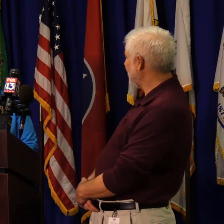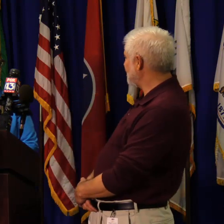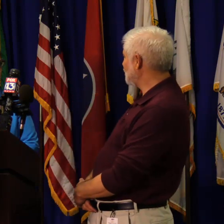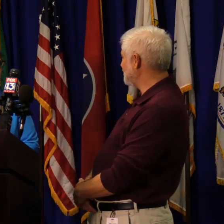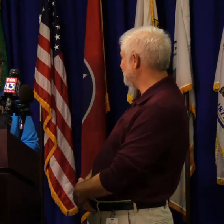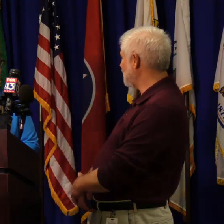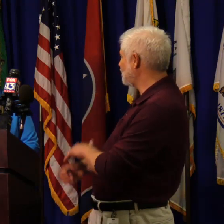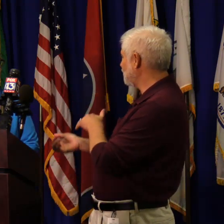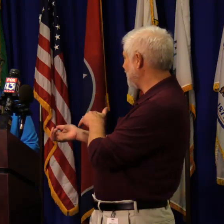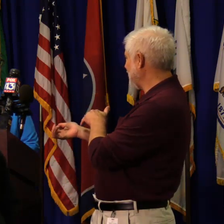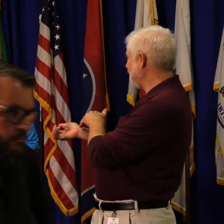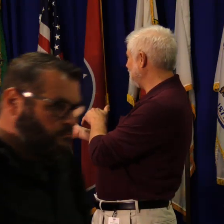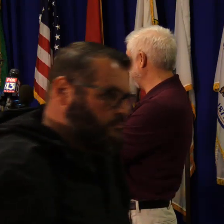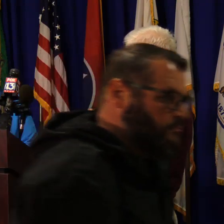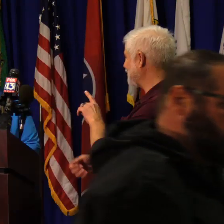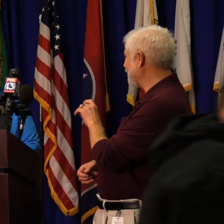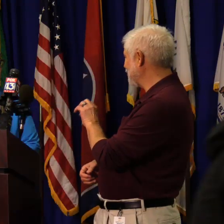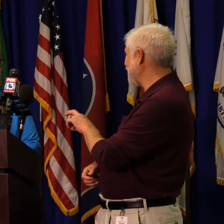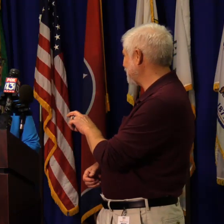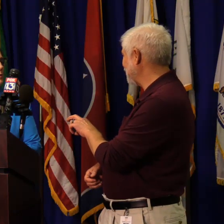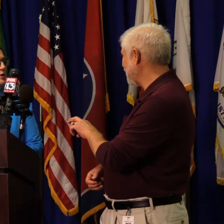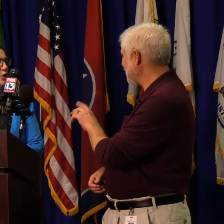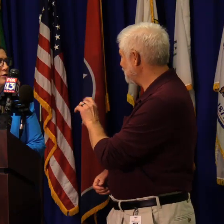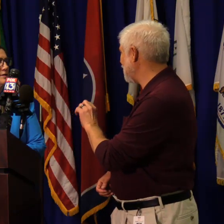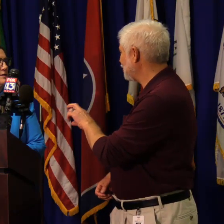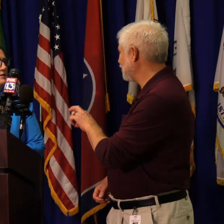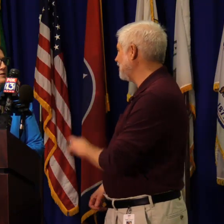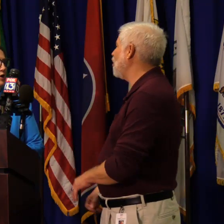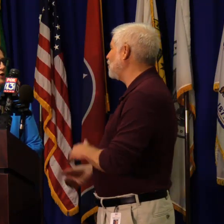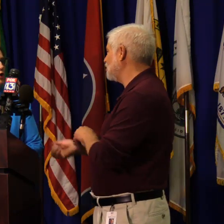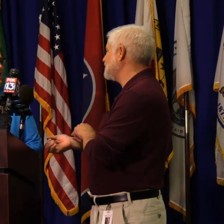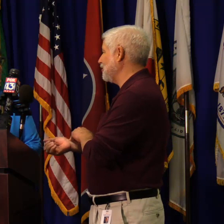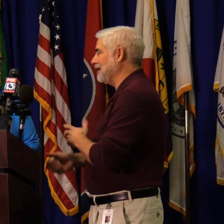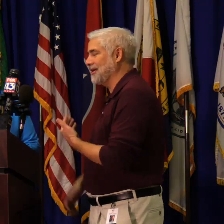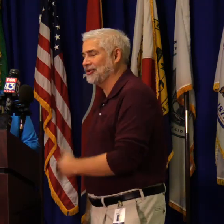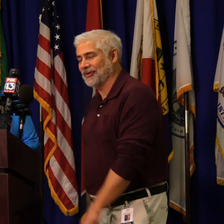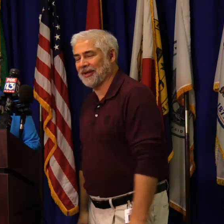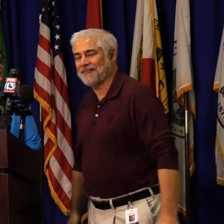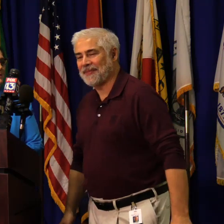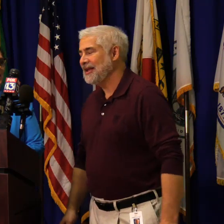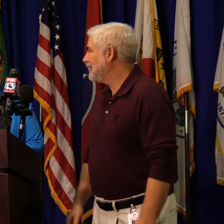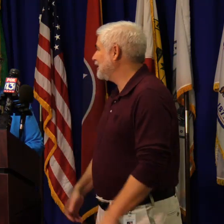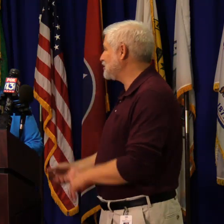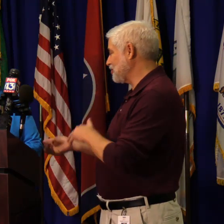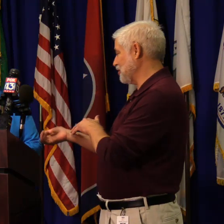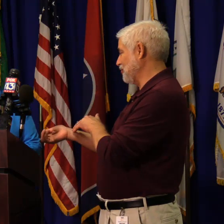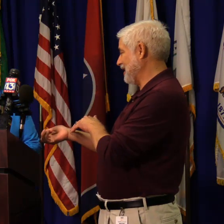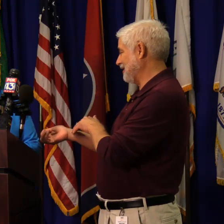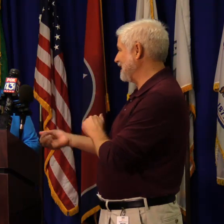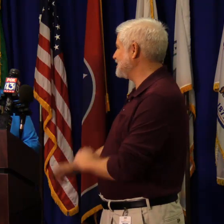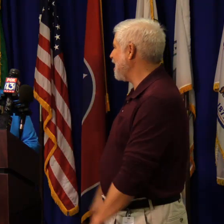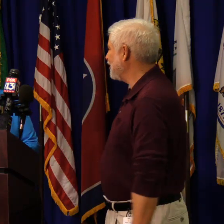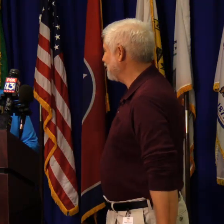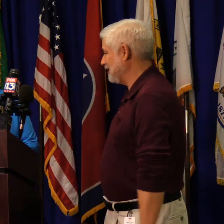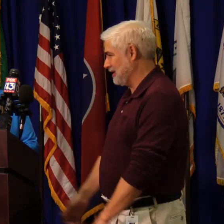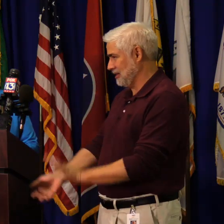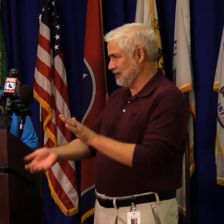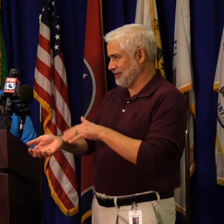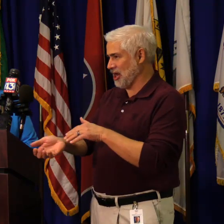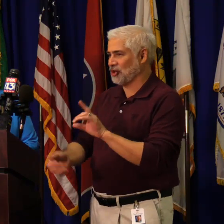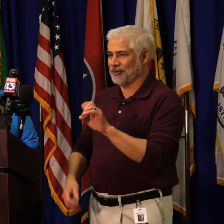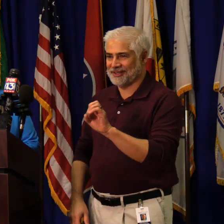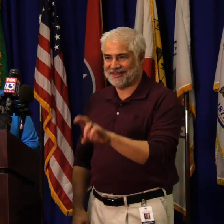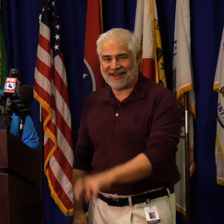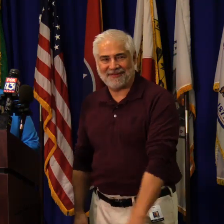I forgot to ask, is it doctor like MD doctor or doctor? No, I'm a nurse. Oh, nurse. What? Yeah, doctor, Because you like I gotta do have a that doctorate. final